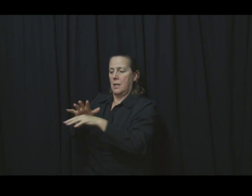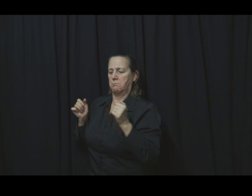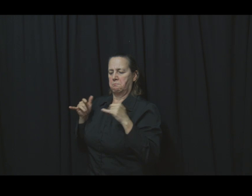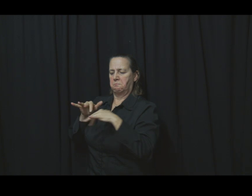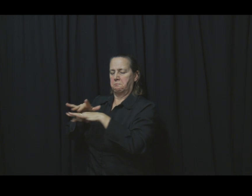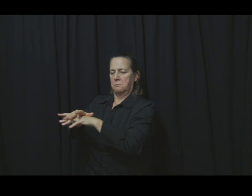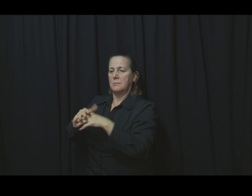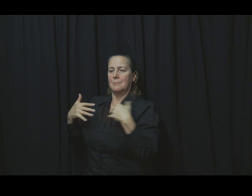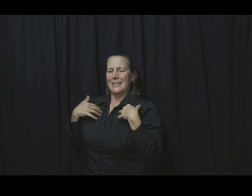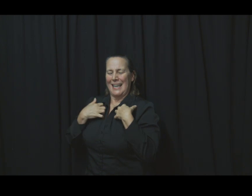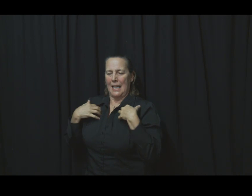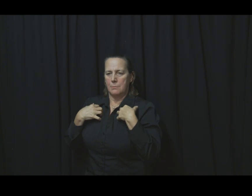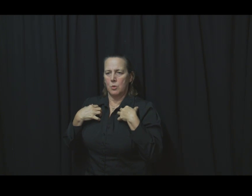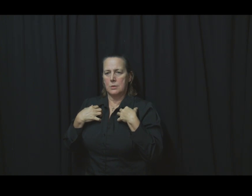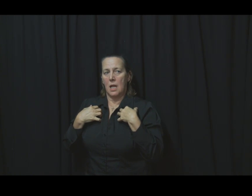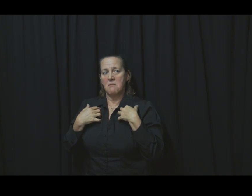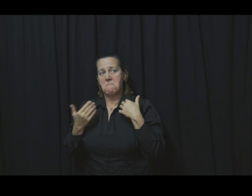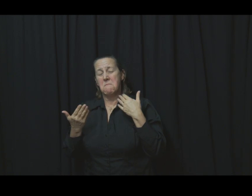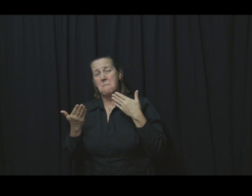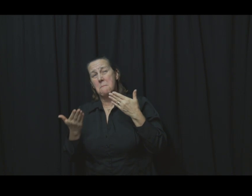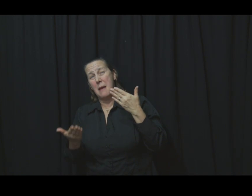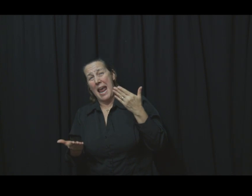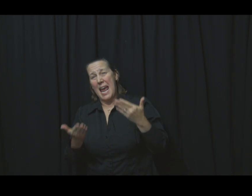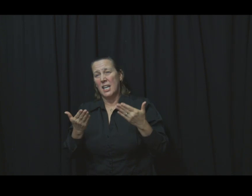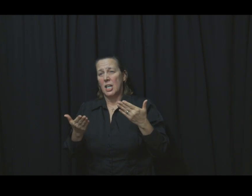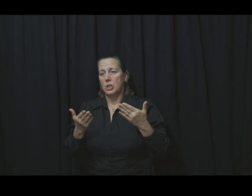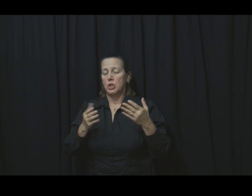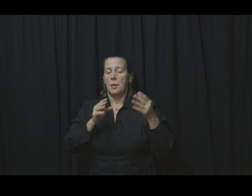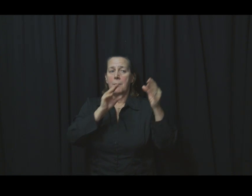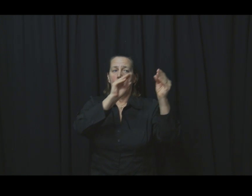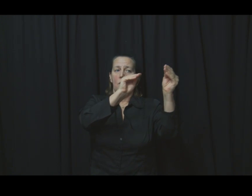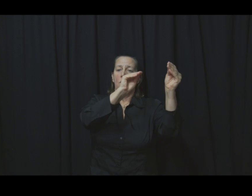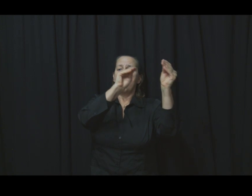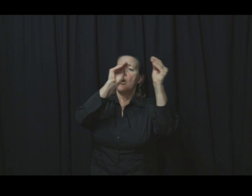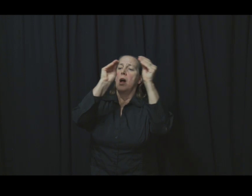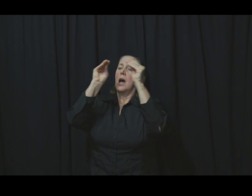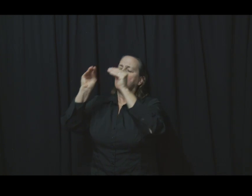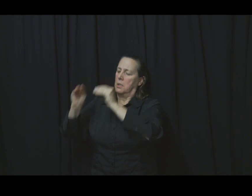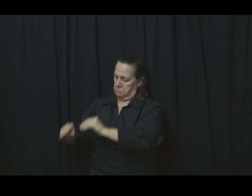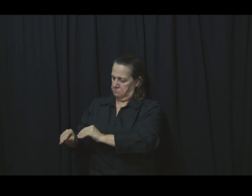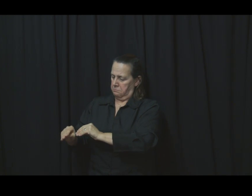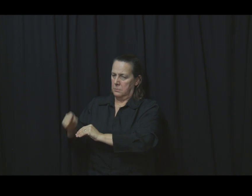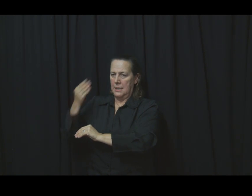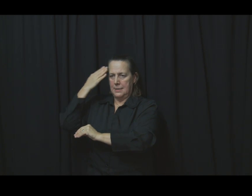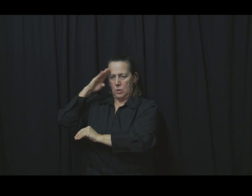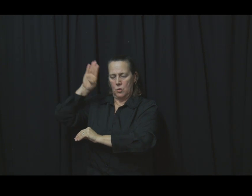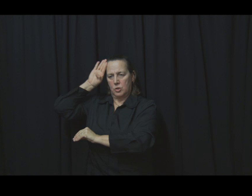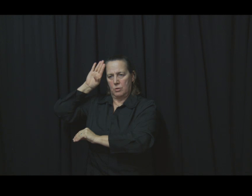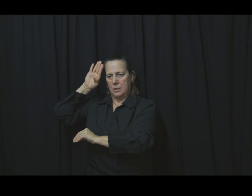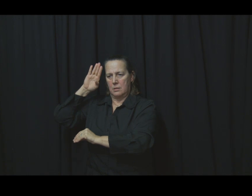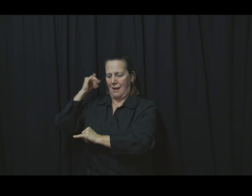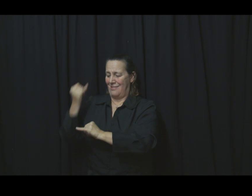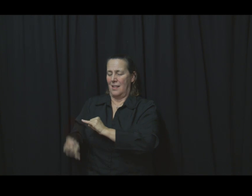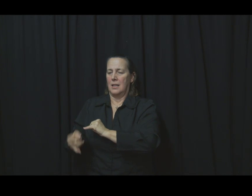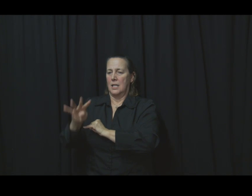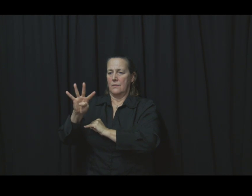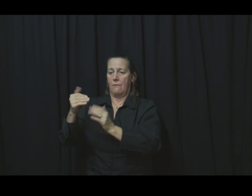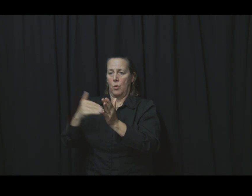who somehow managed to get from the Middle East all the way to Australia in the last 4,000